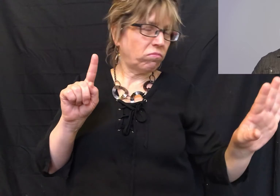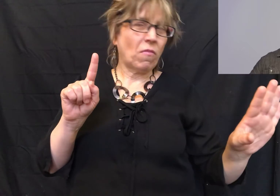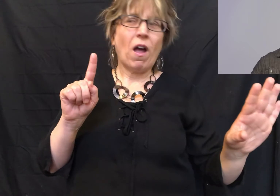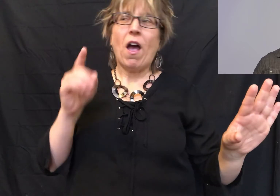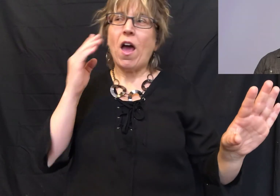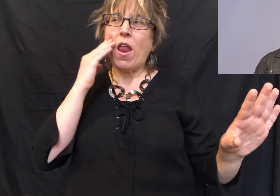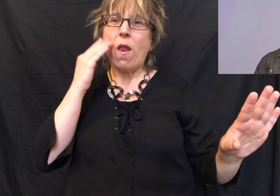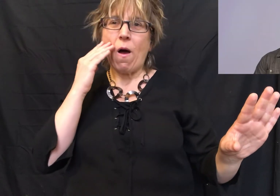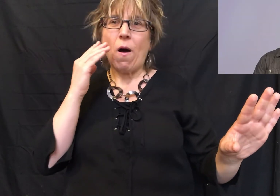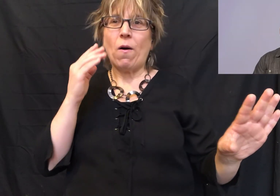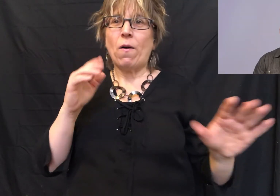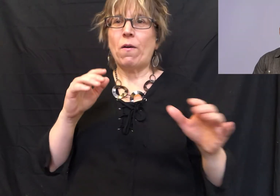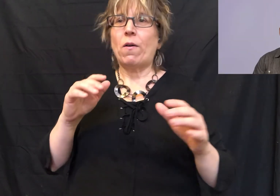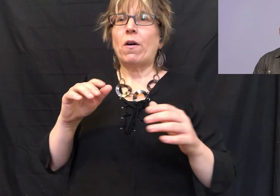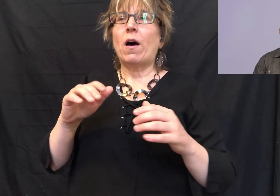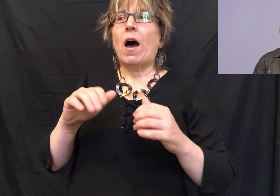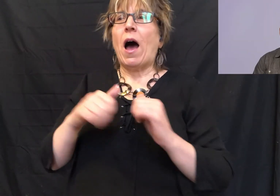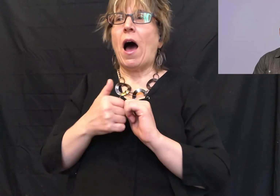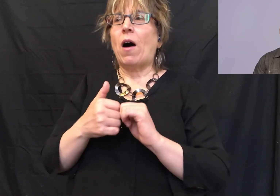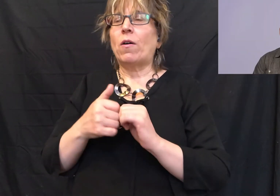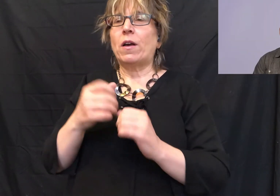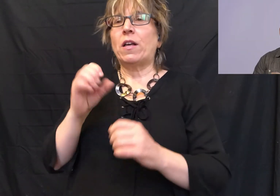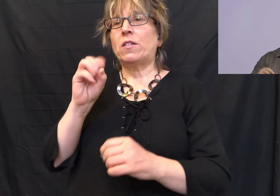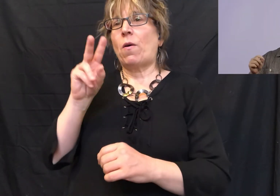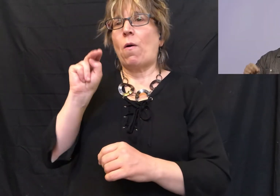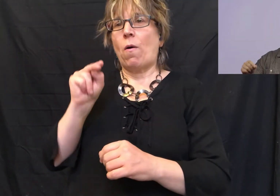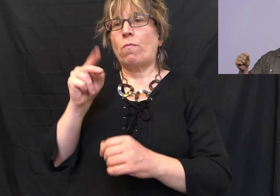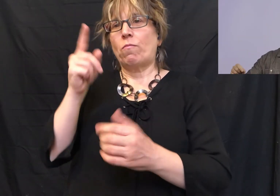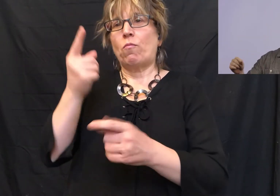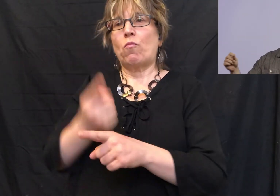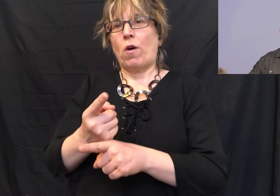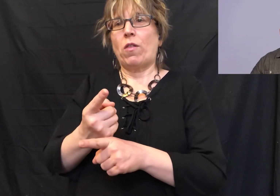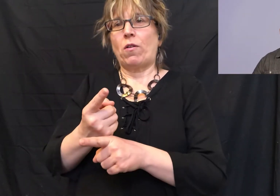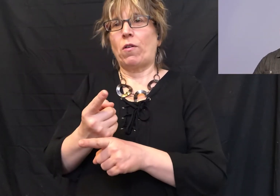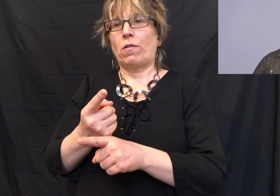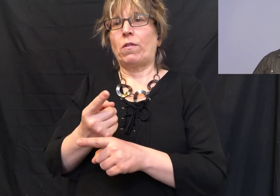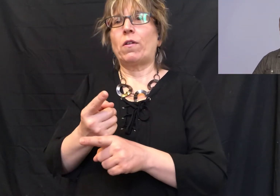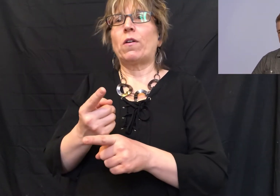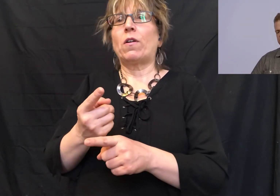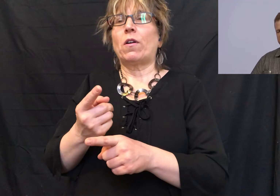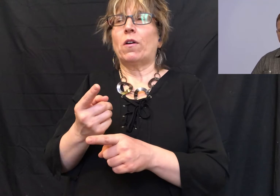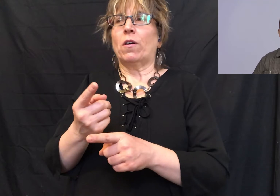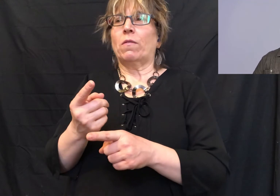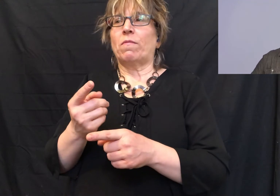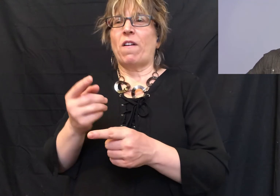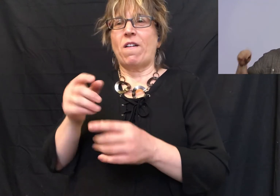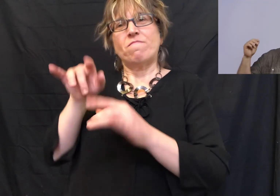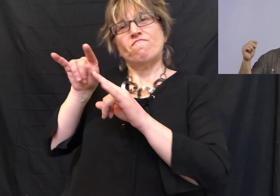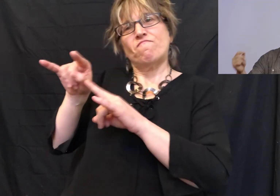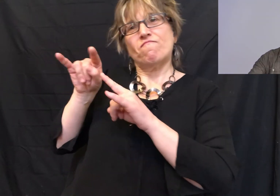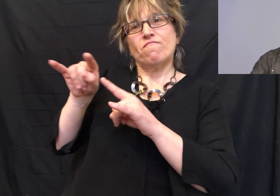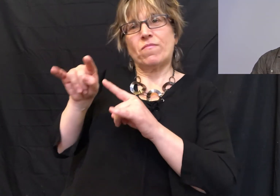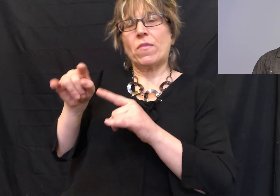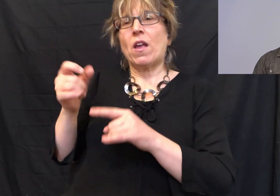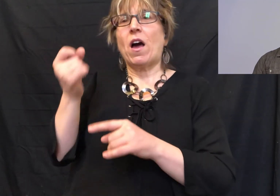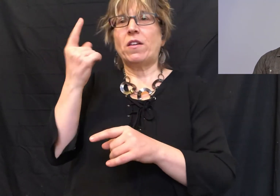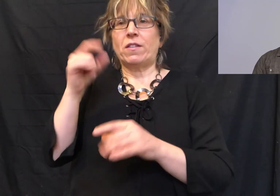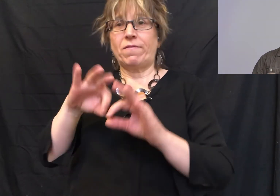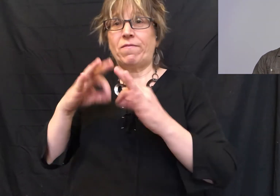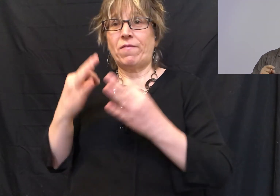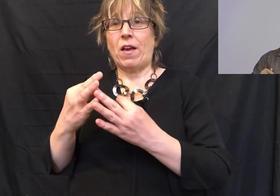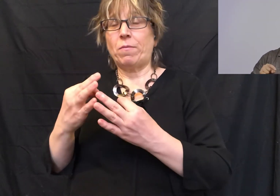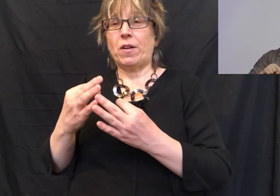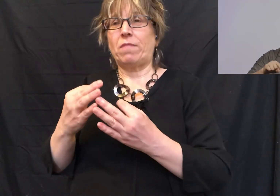own brothers mocked him and made fun of him. Jesus understood family rejection. He understood pain. He understood